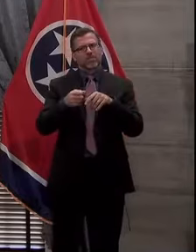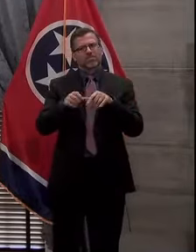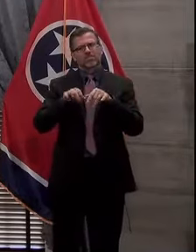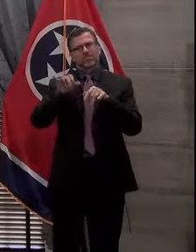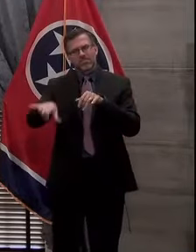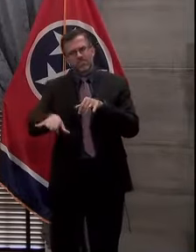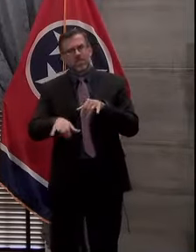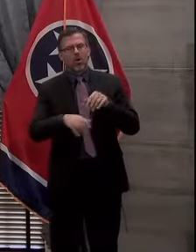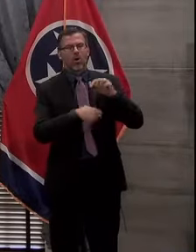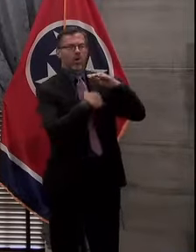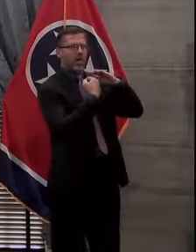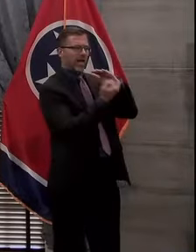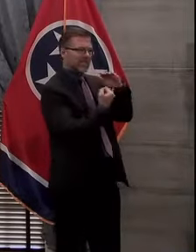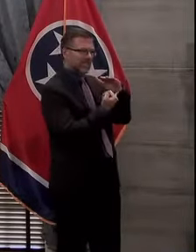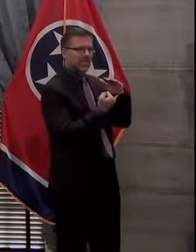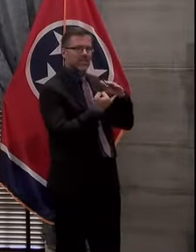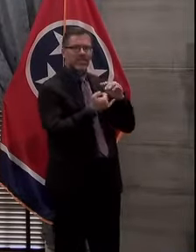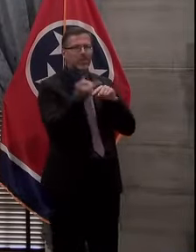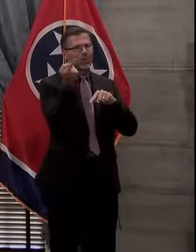just talked about.